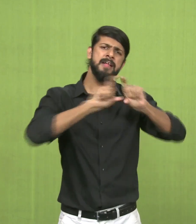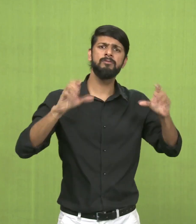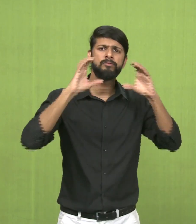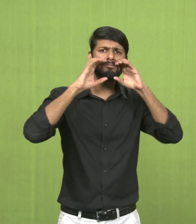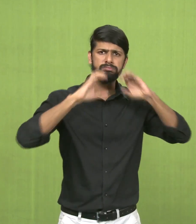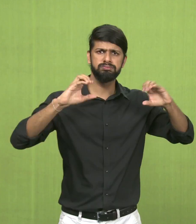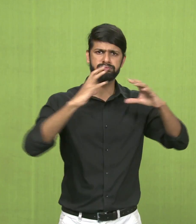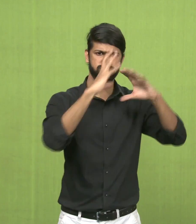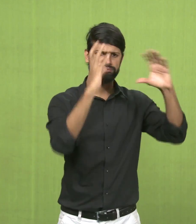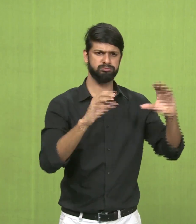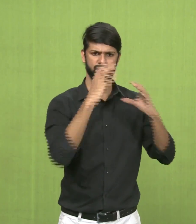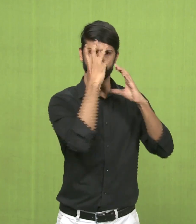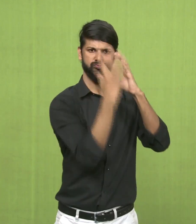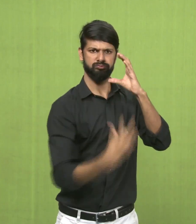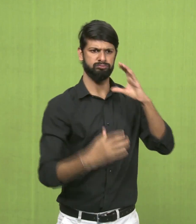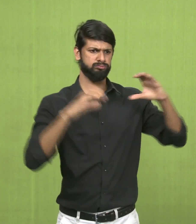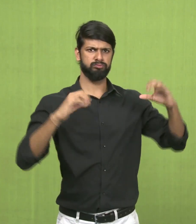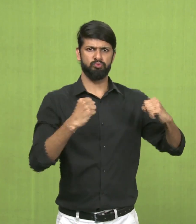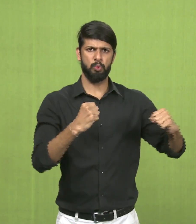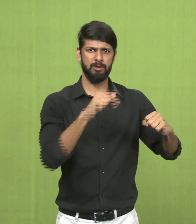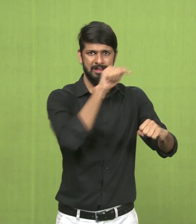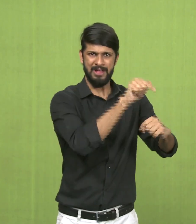The heads of all the elephants are painted in detail.